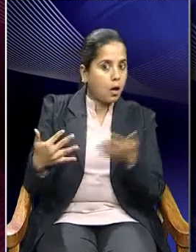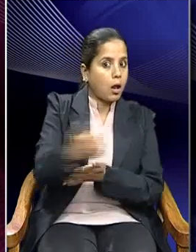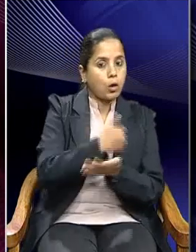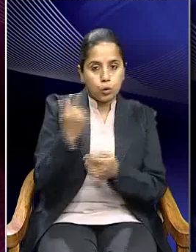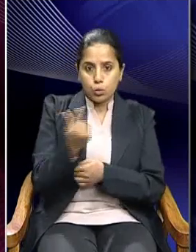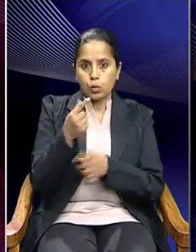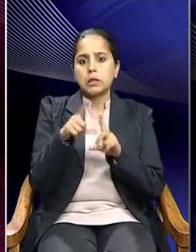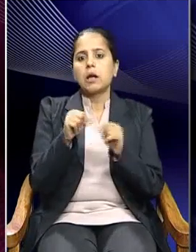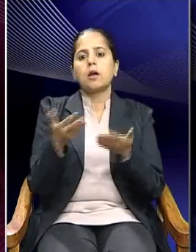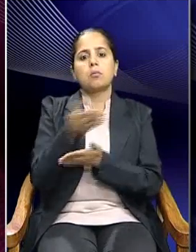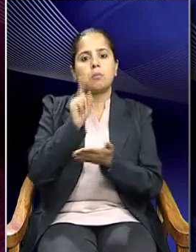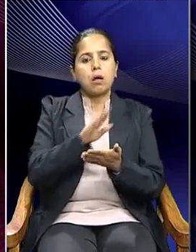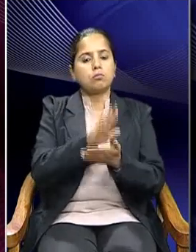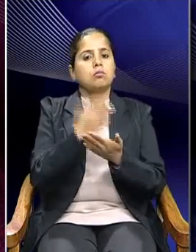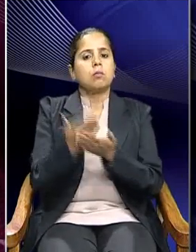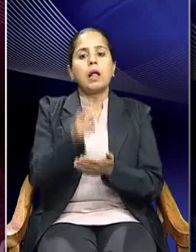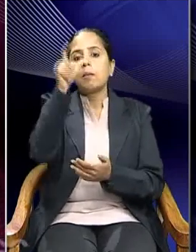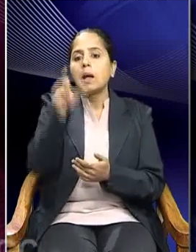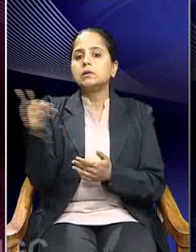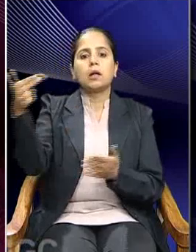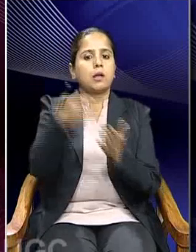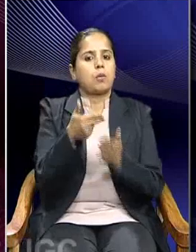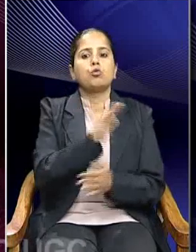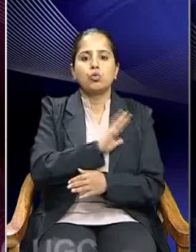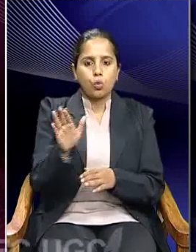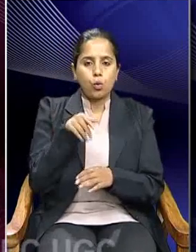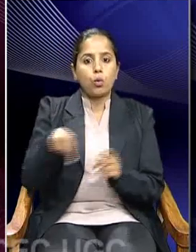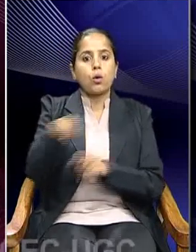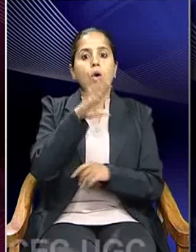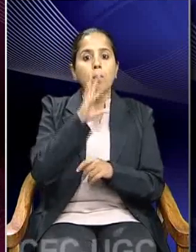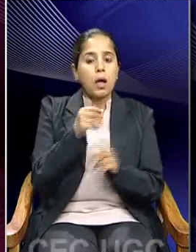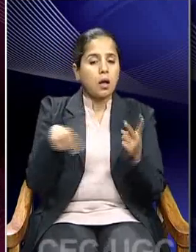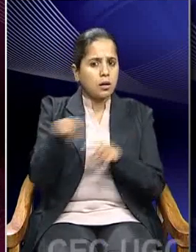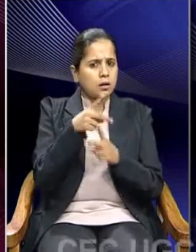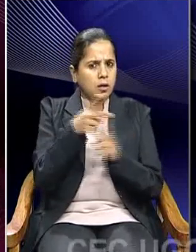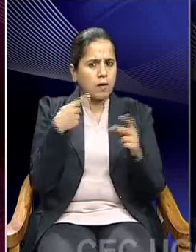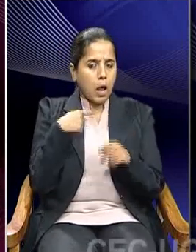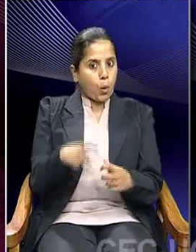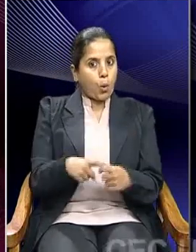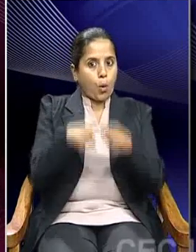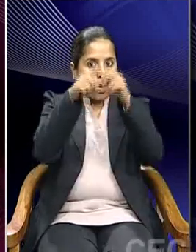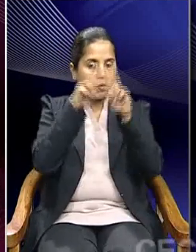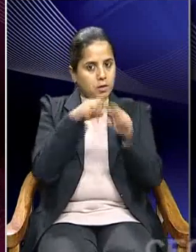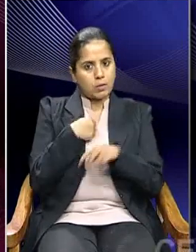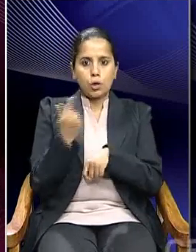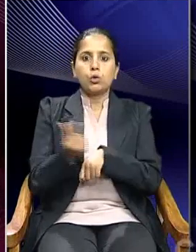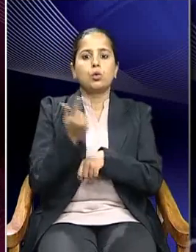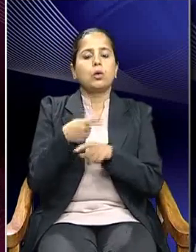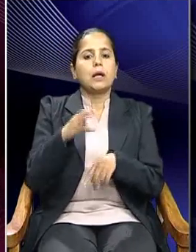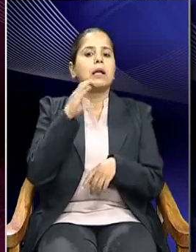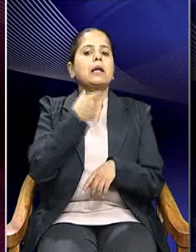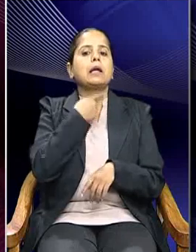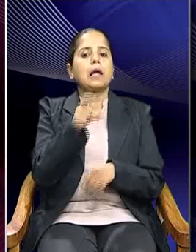data must be coded anonymously. Even in qualitative research, we say we use case